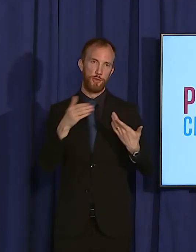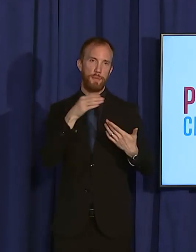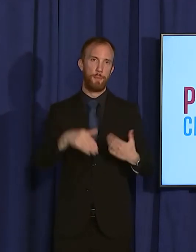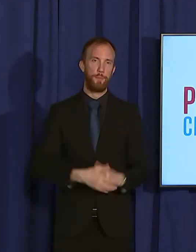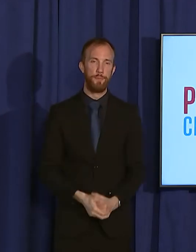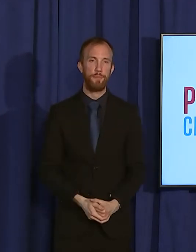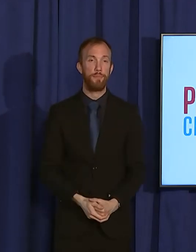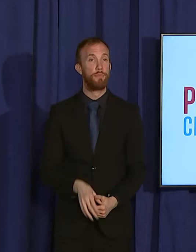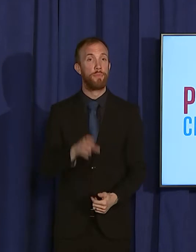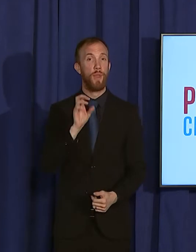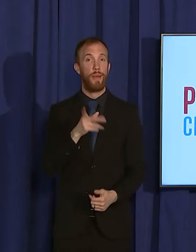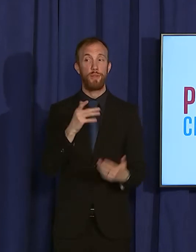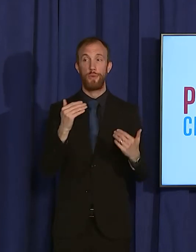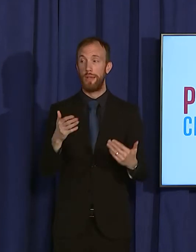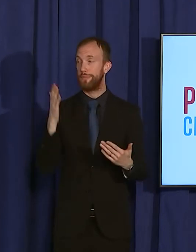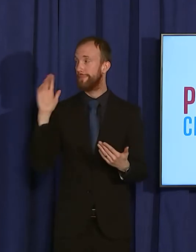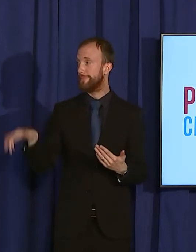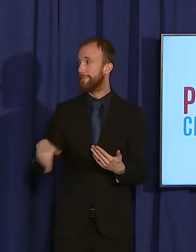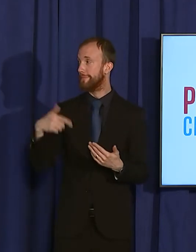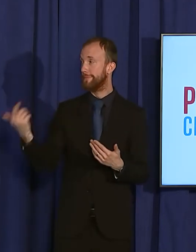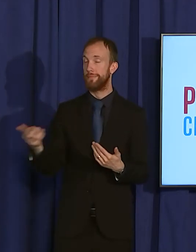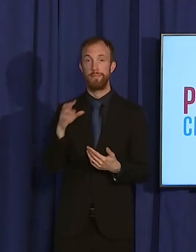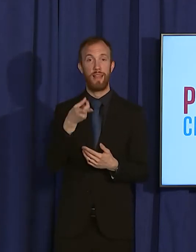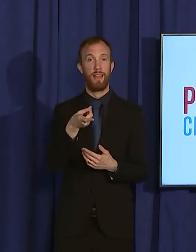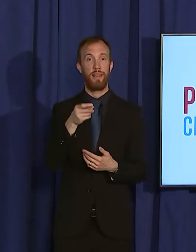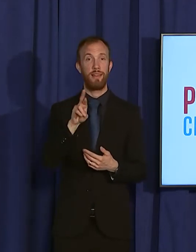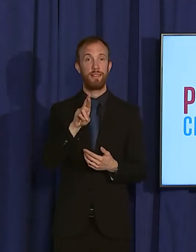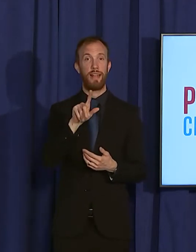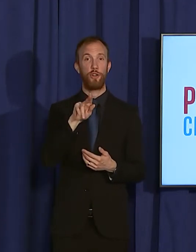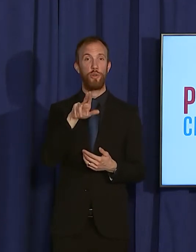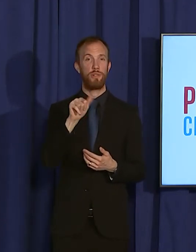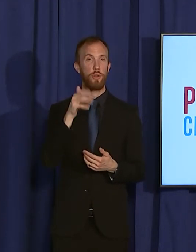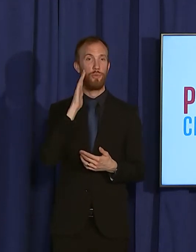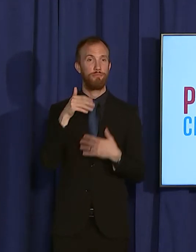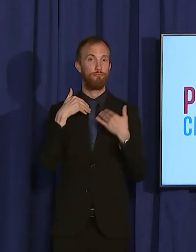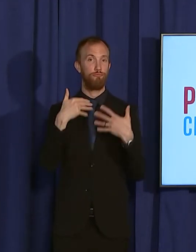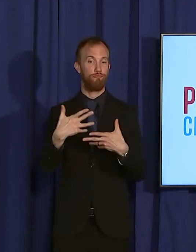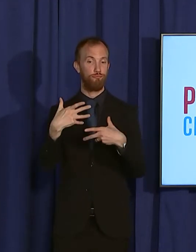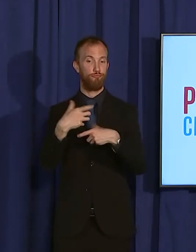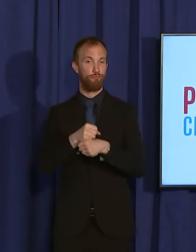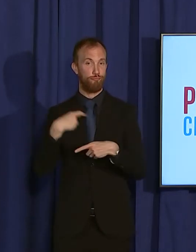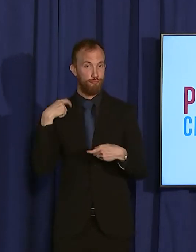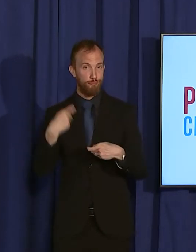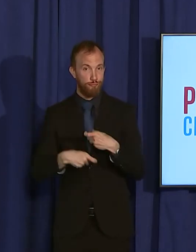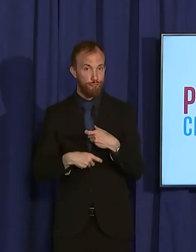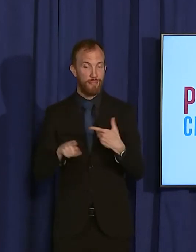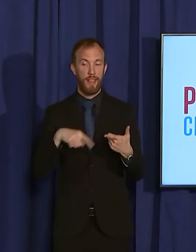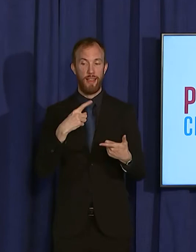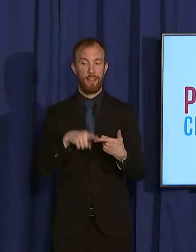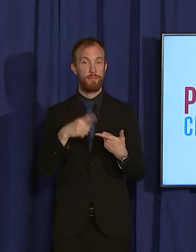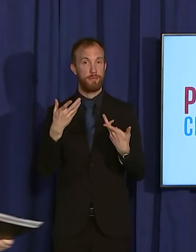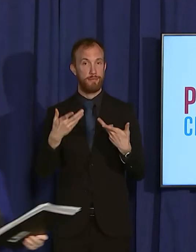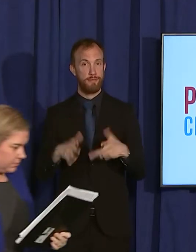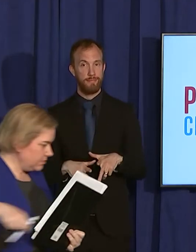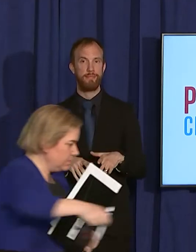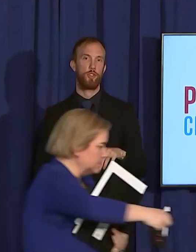Okay, and with that, I will turn it over to Dr. Luna just to do a summary of those remarks, and then we will come back to take your questions.